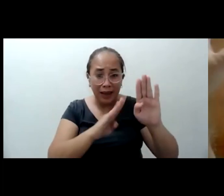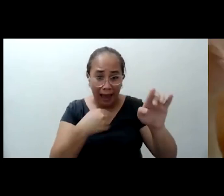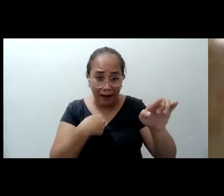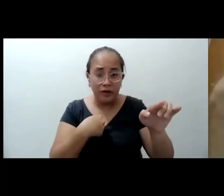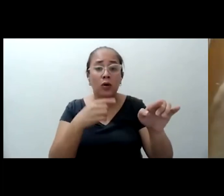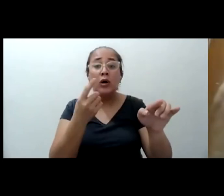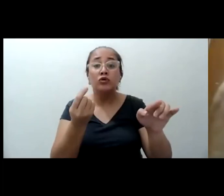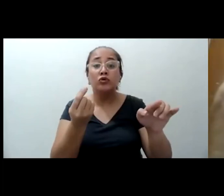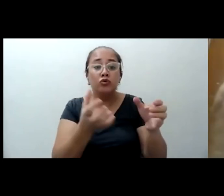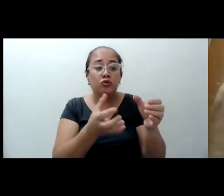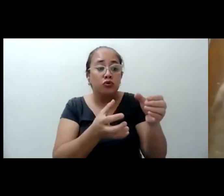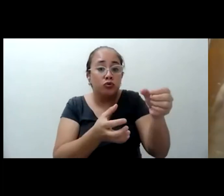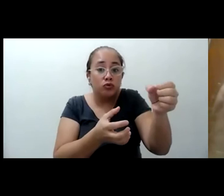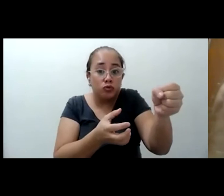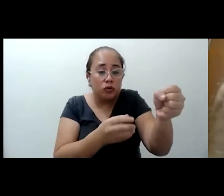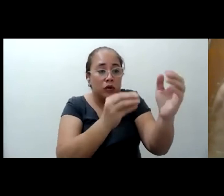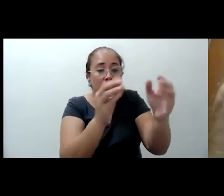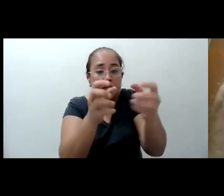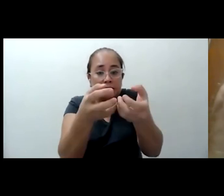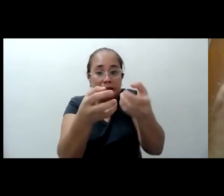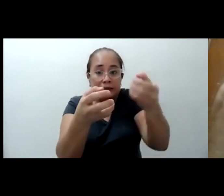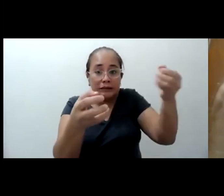in a separate list.